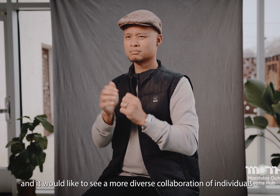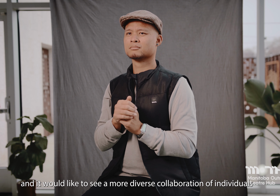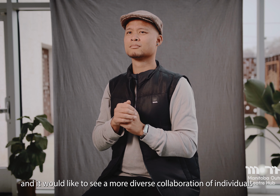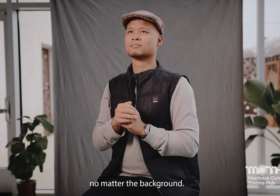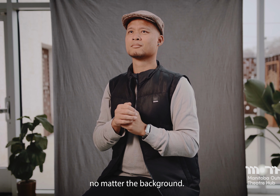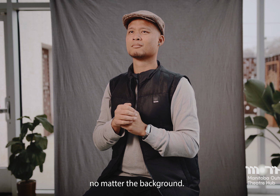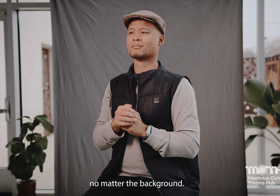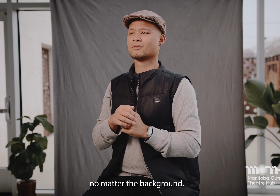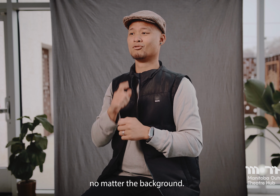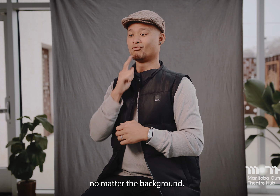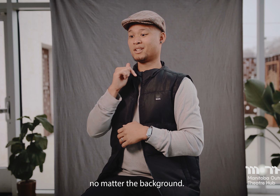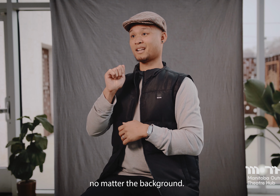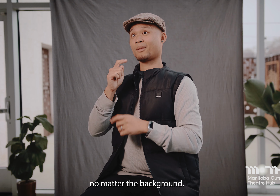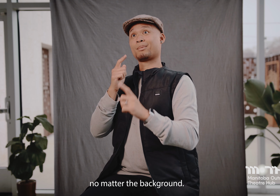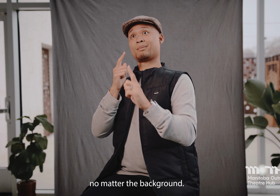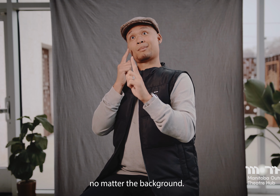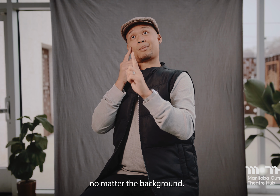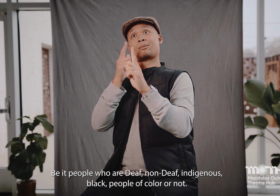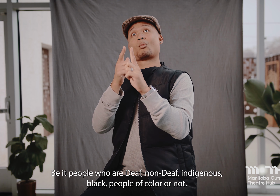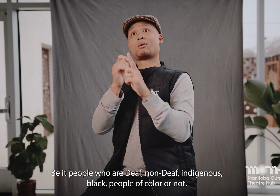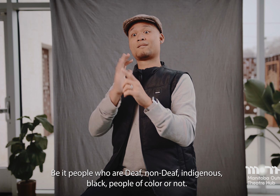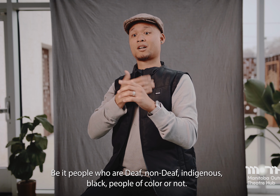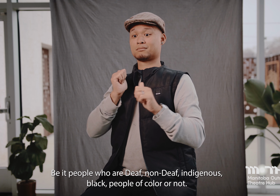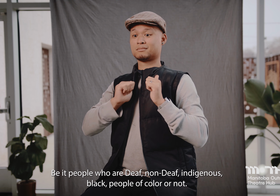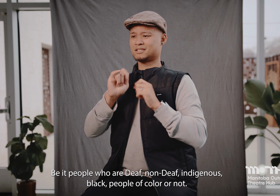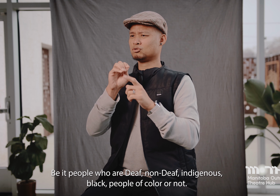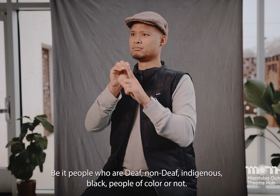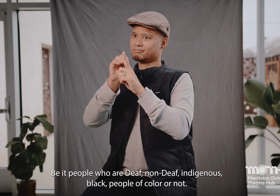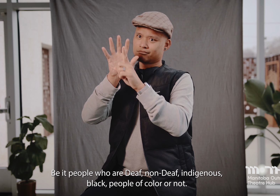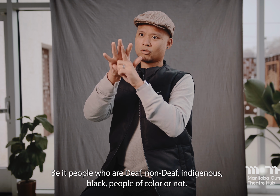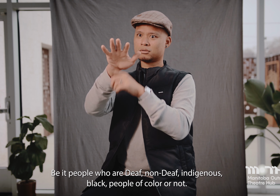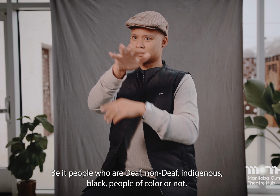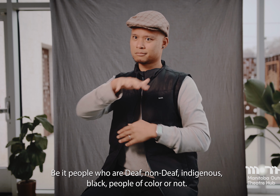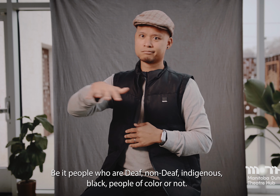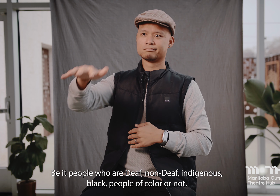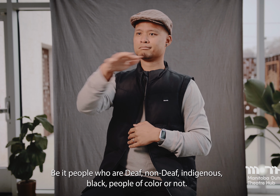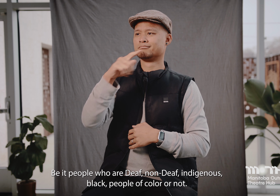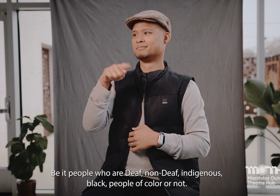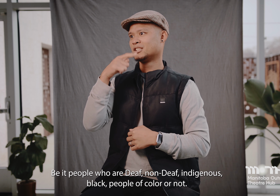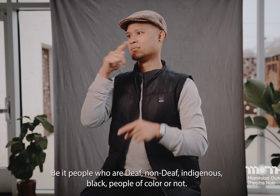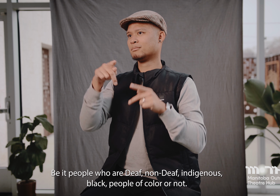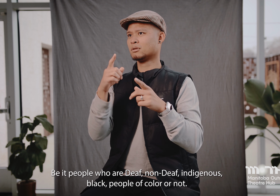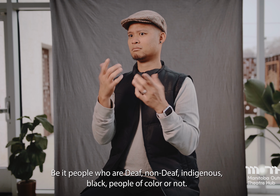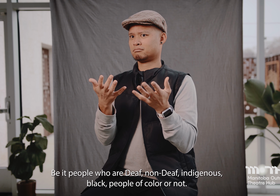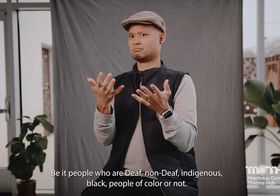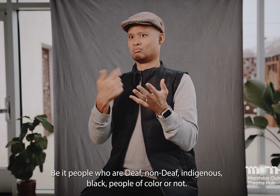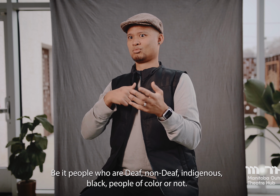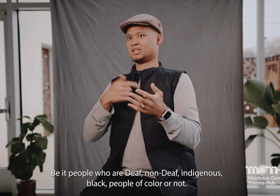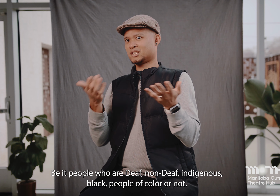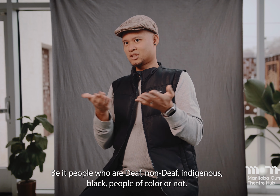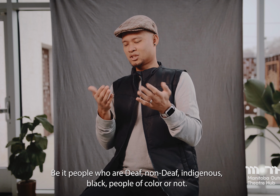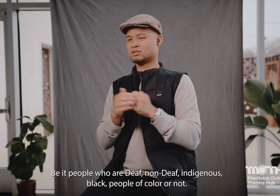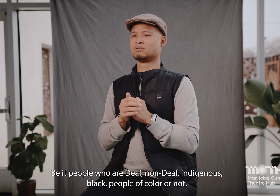individuals, no matter the background. Be it people who are deaf, non-deaf, indigenous, black, people of colour or not.